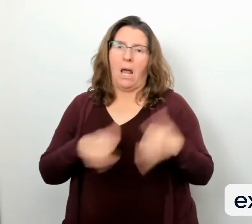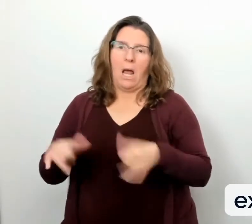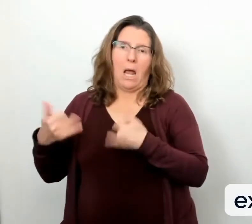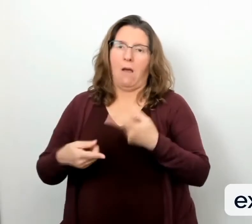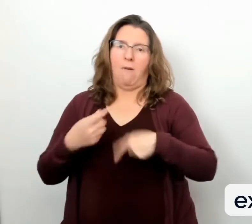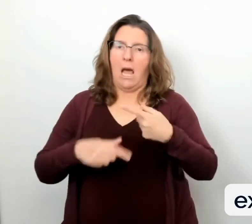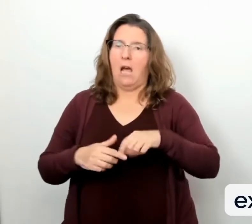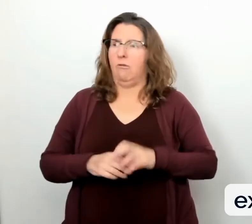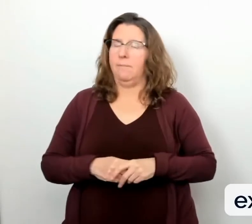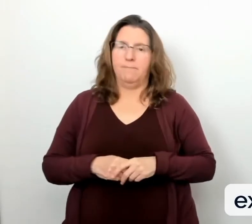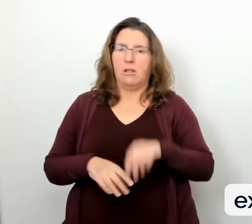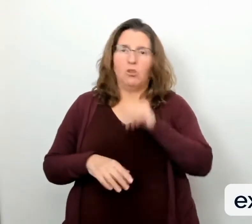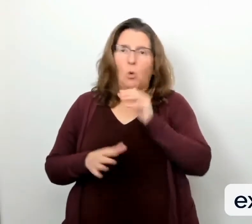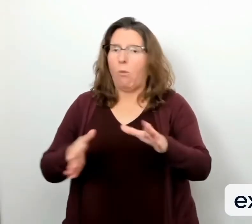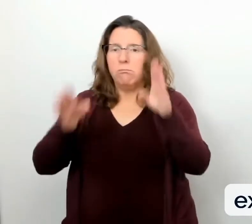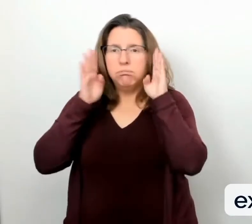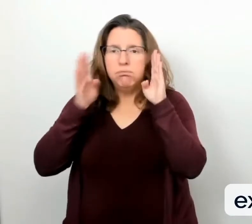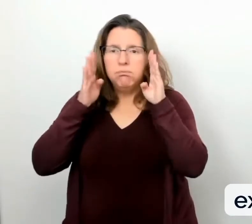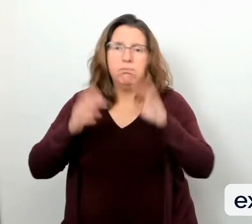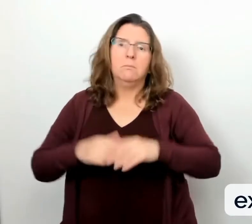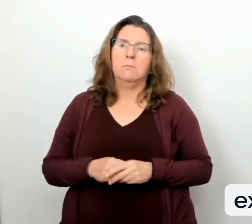fooled around a lot. He wouldn't pay attention.